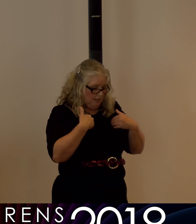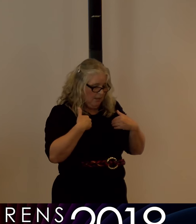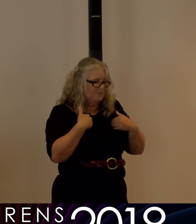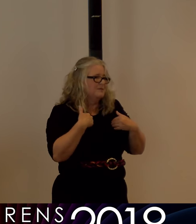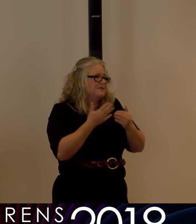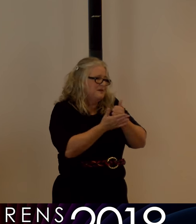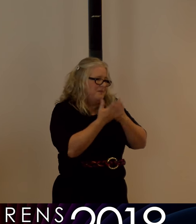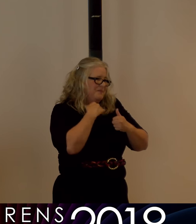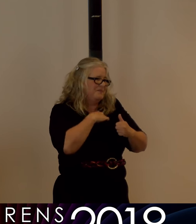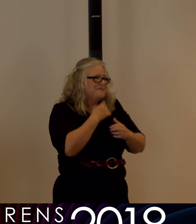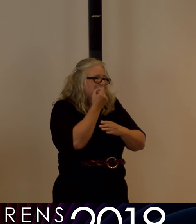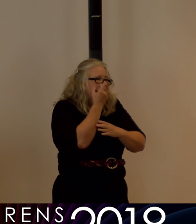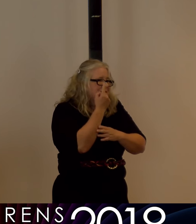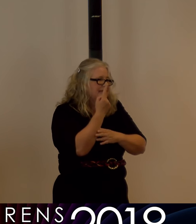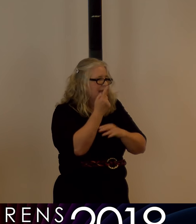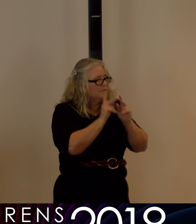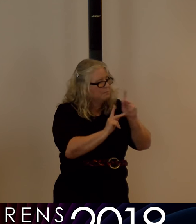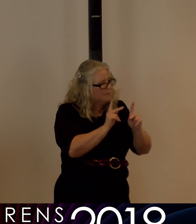with charge syndrome.